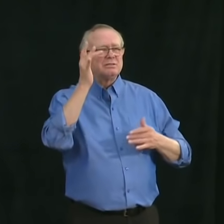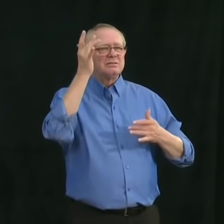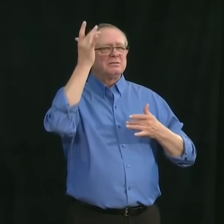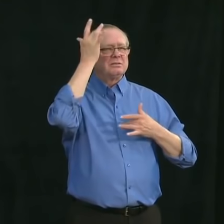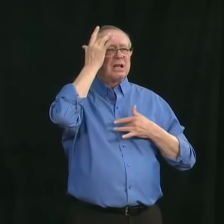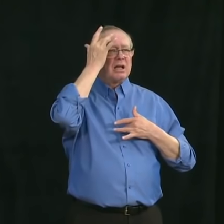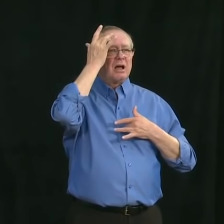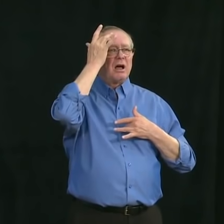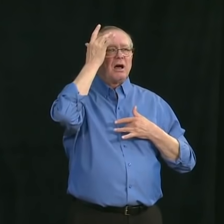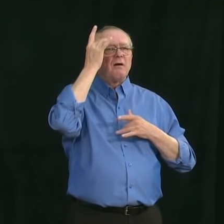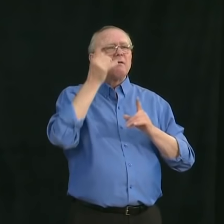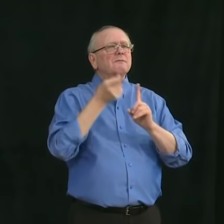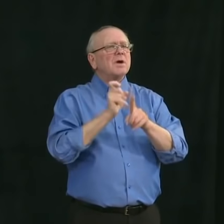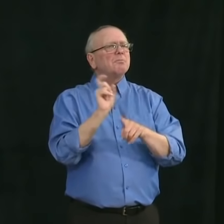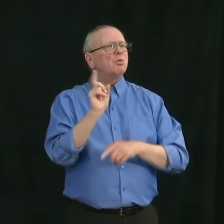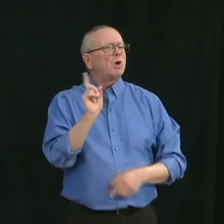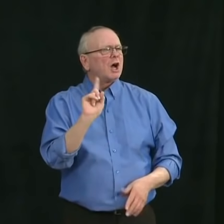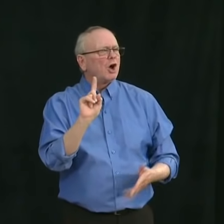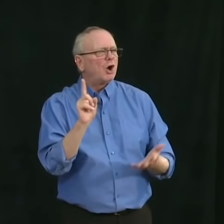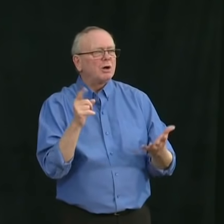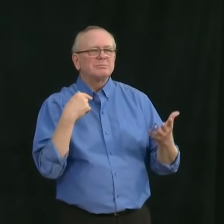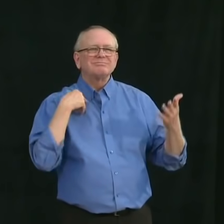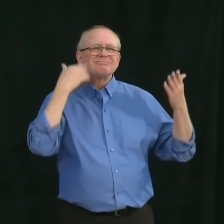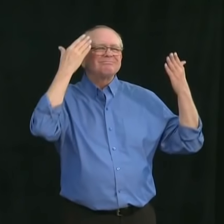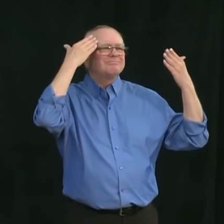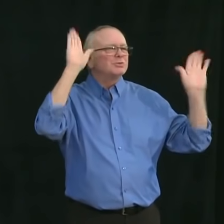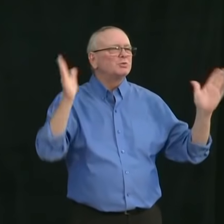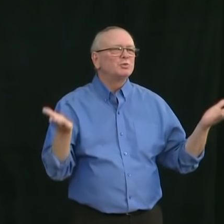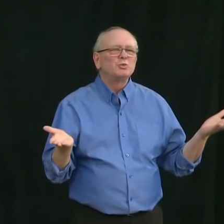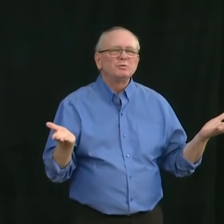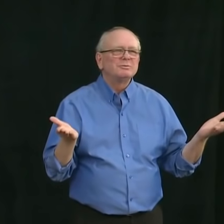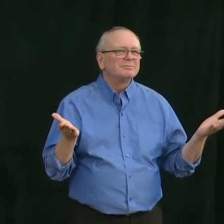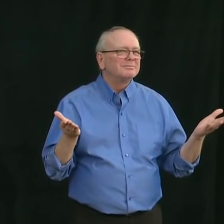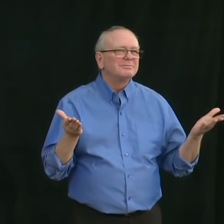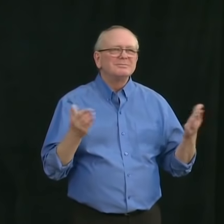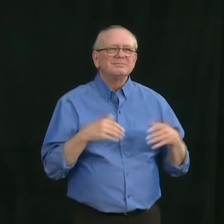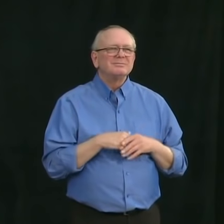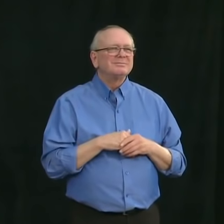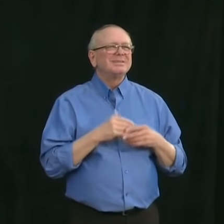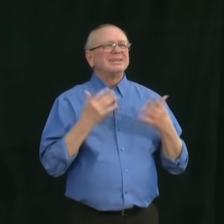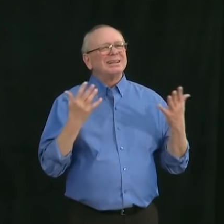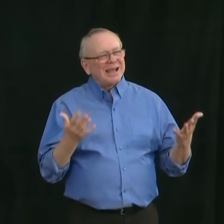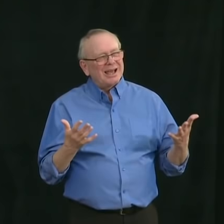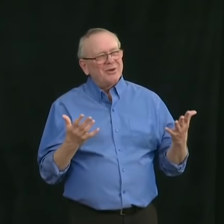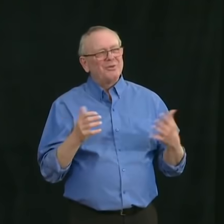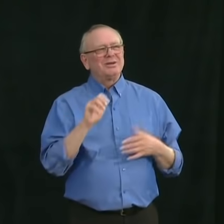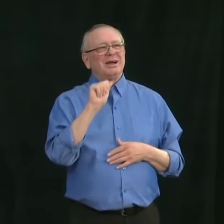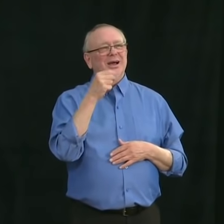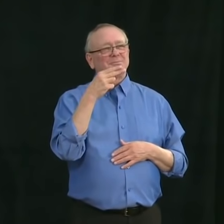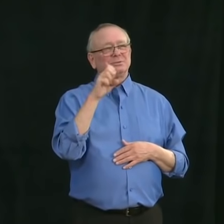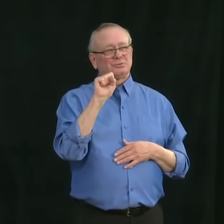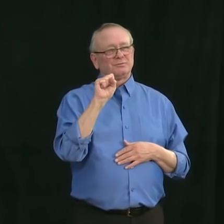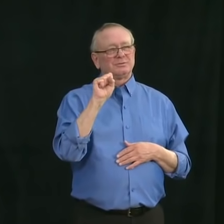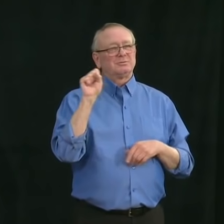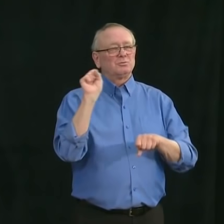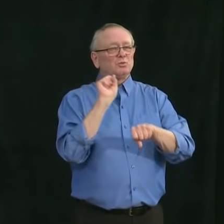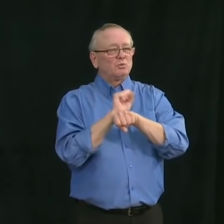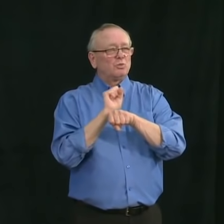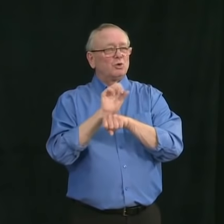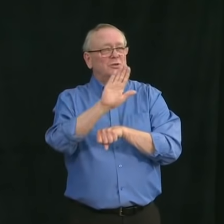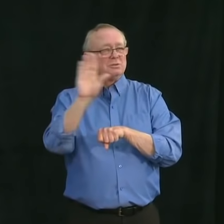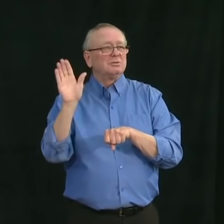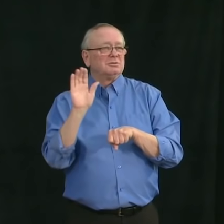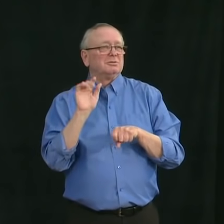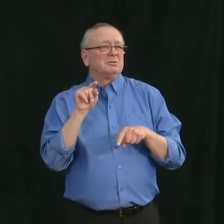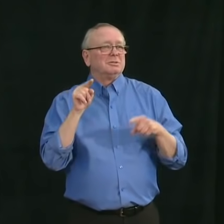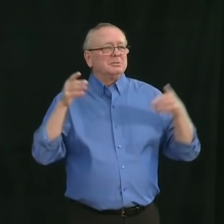the information that I have is that when you look at the Alberta Health Services employees as a part of the healthcare